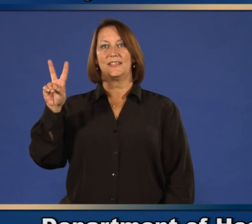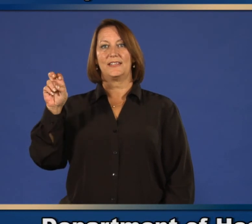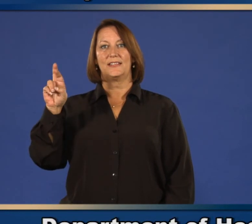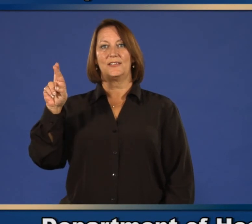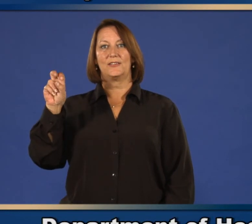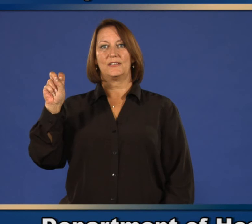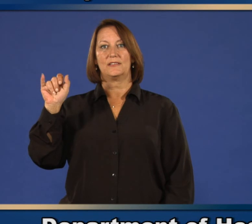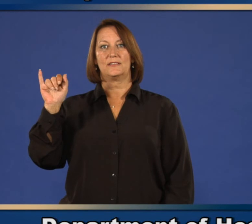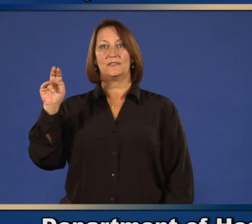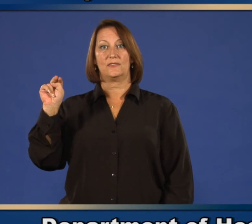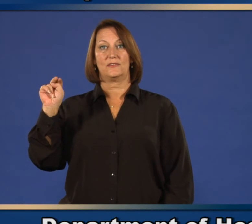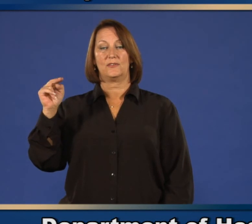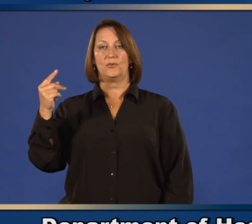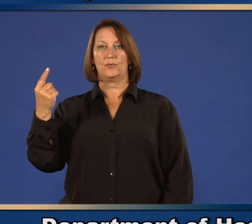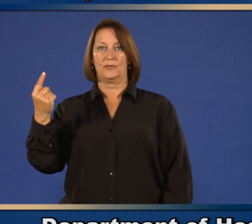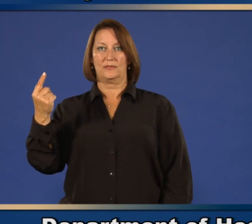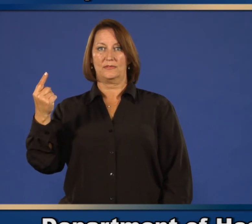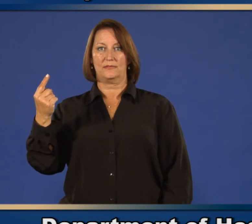Version 1,